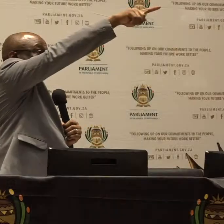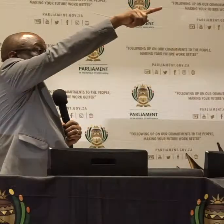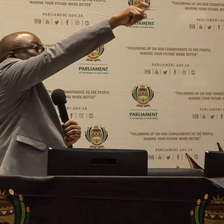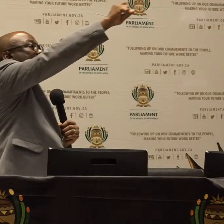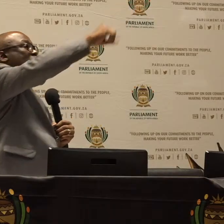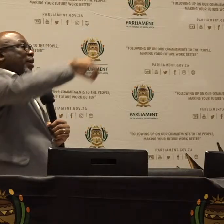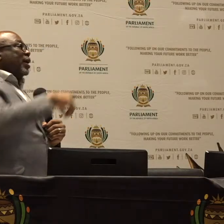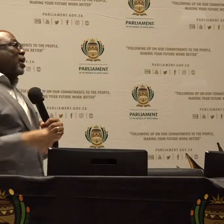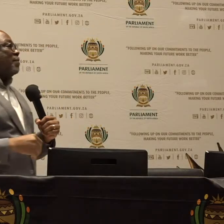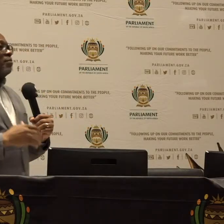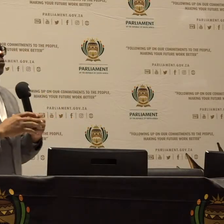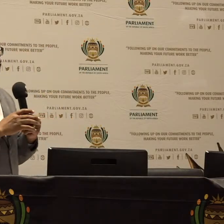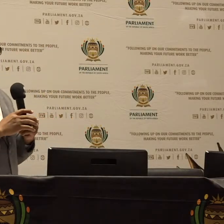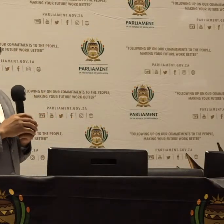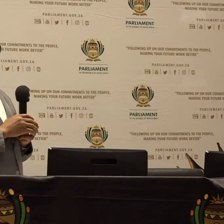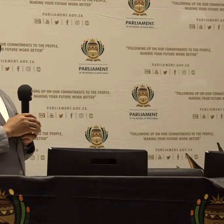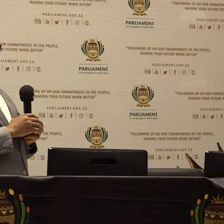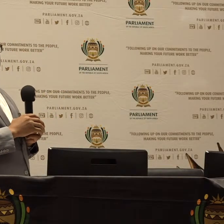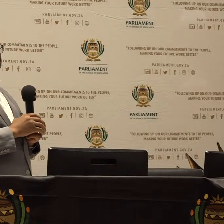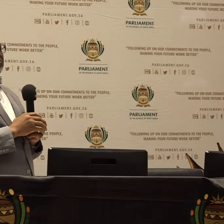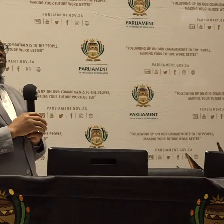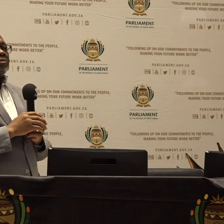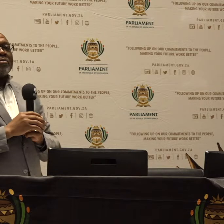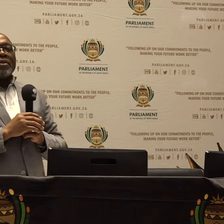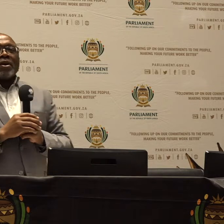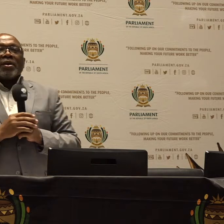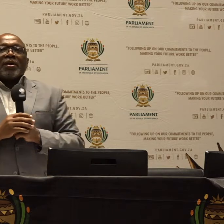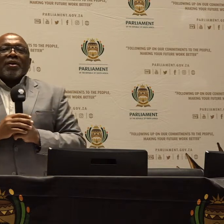number six you may come